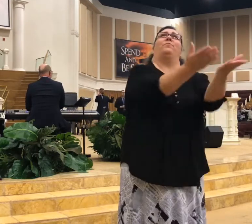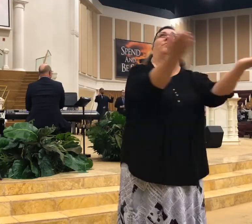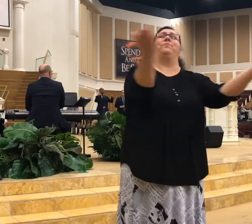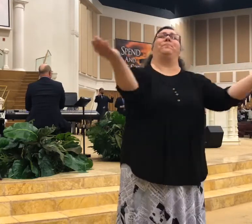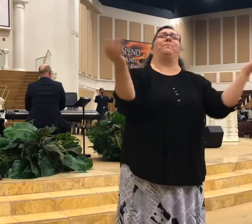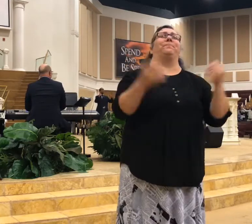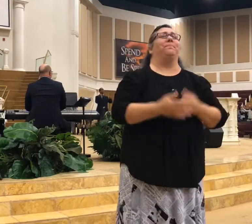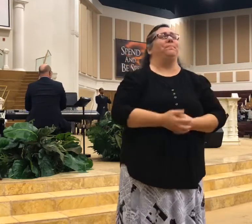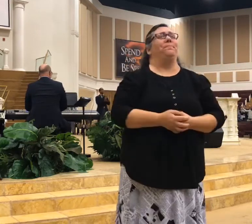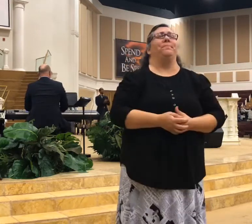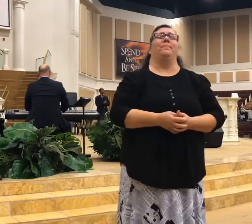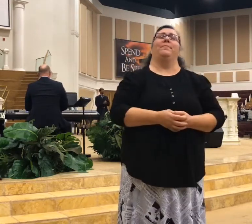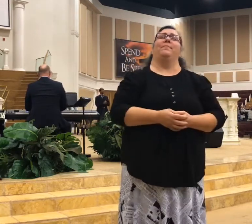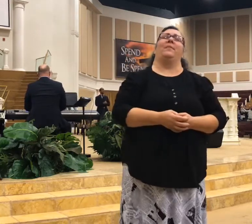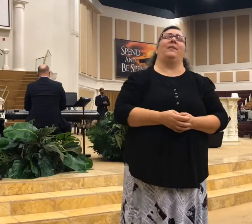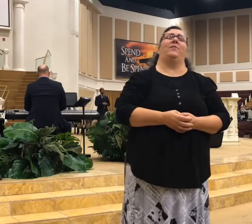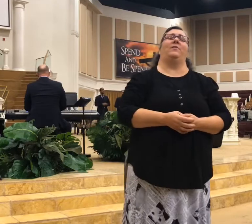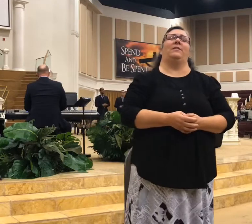Jesus'